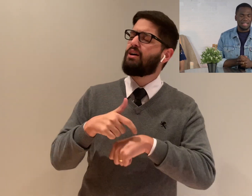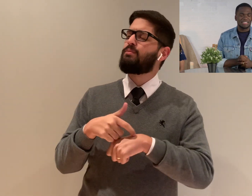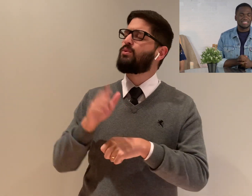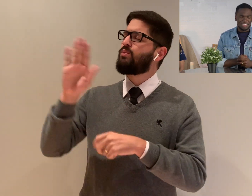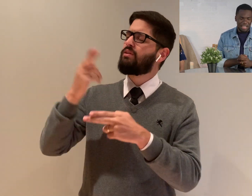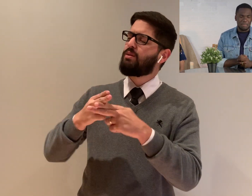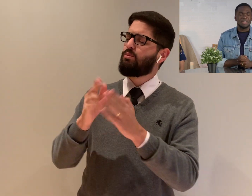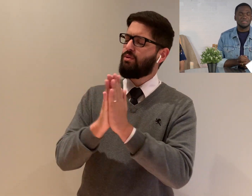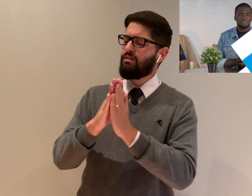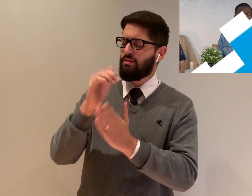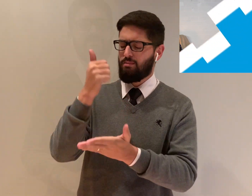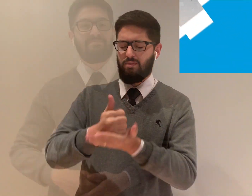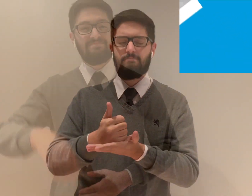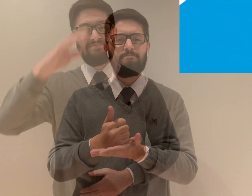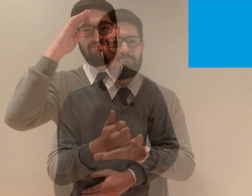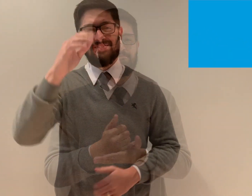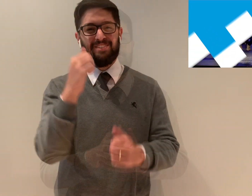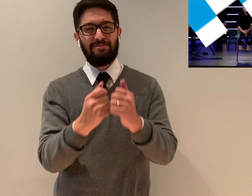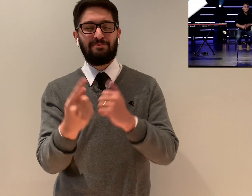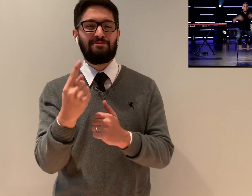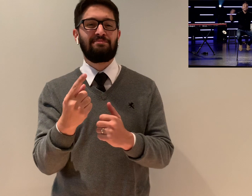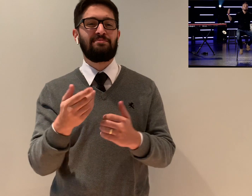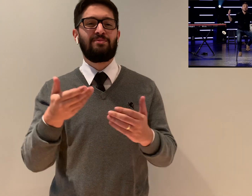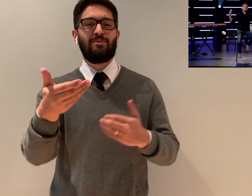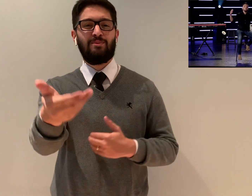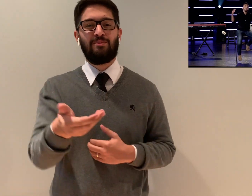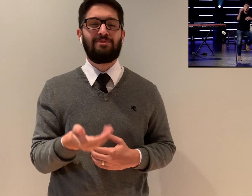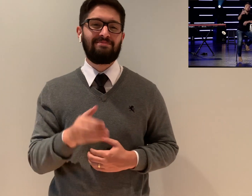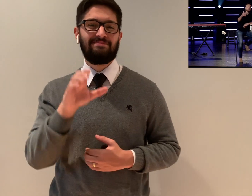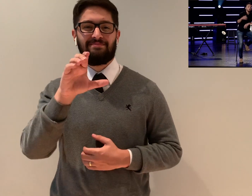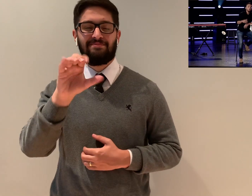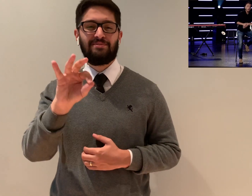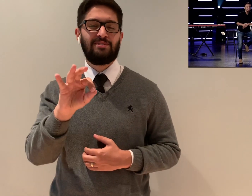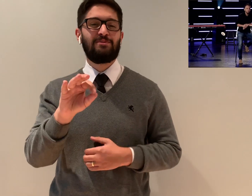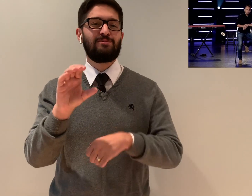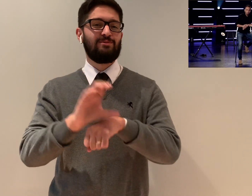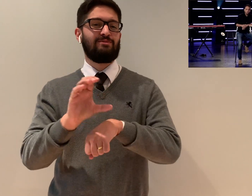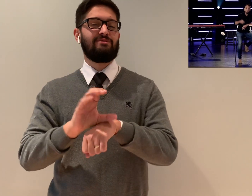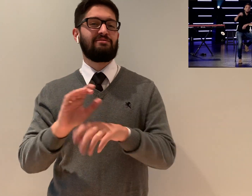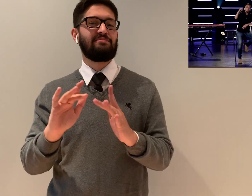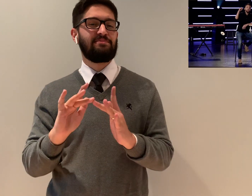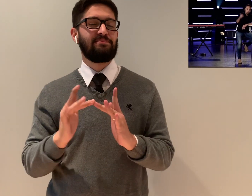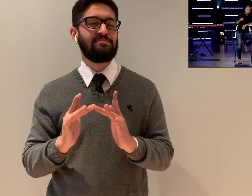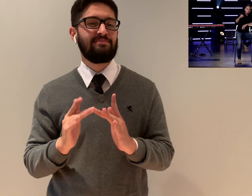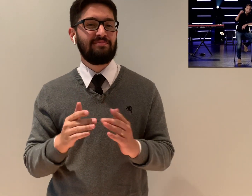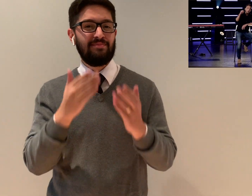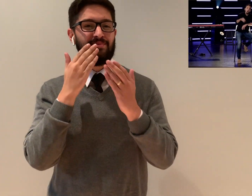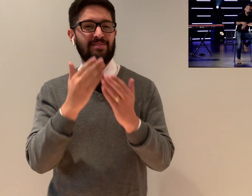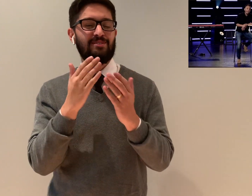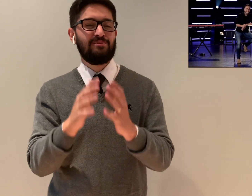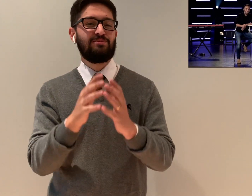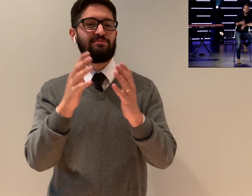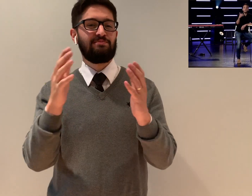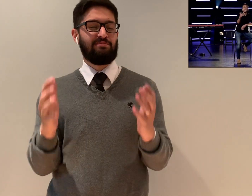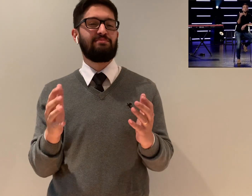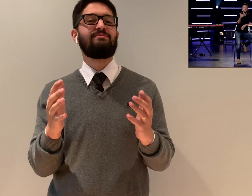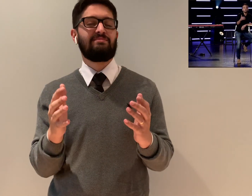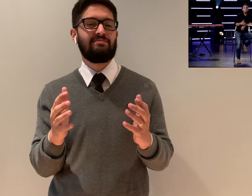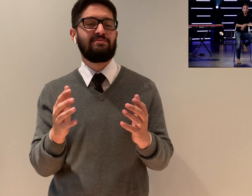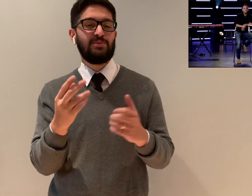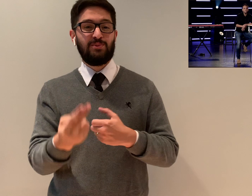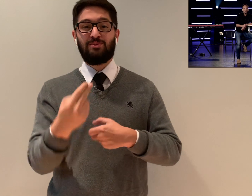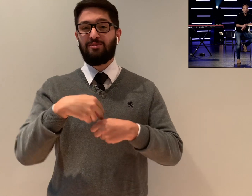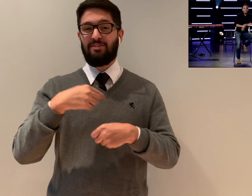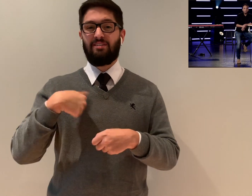name we pray. Amen. Hey, everybody. Welcome to Christ Fellowship Church Online. And thank you